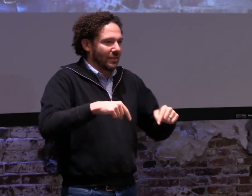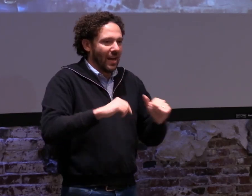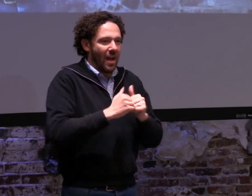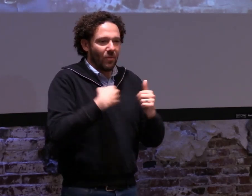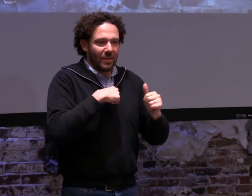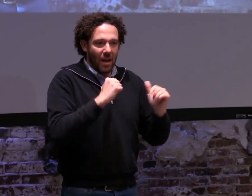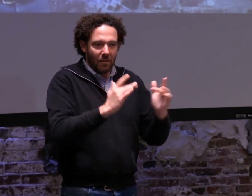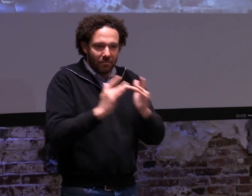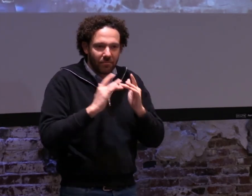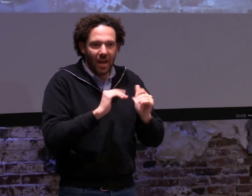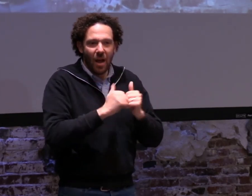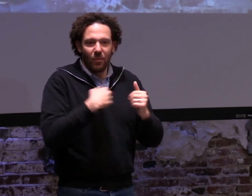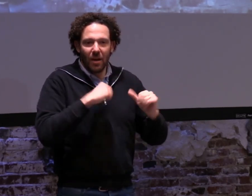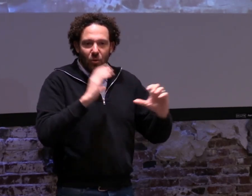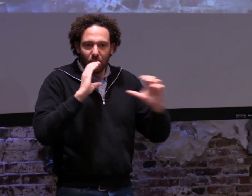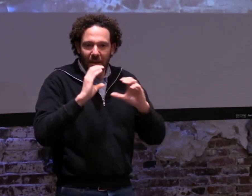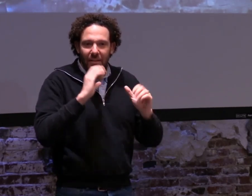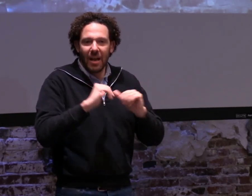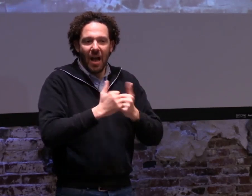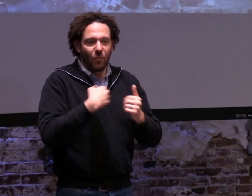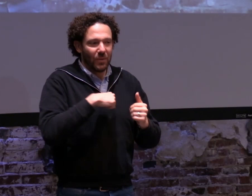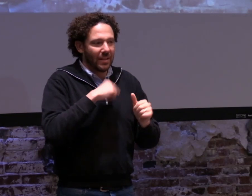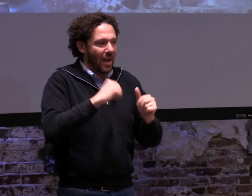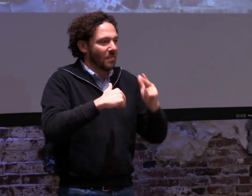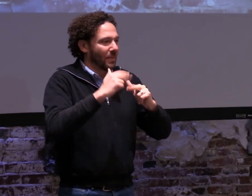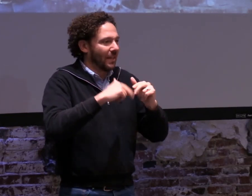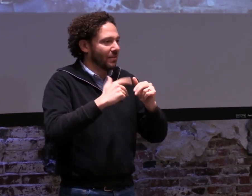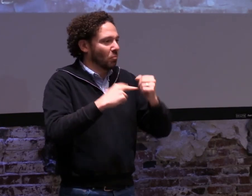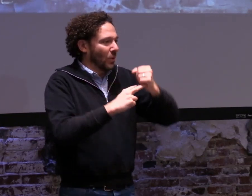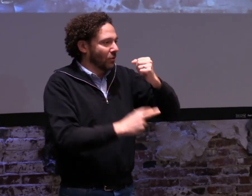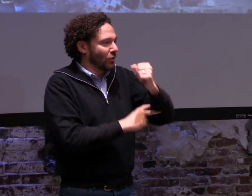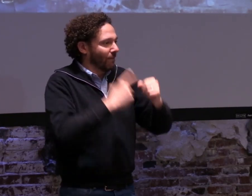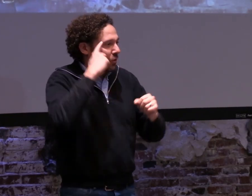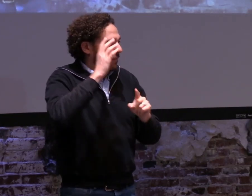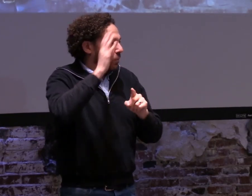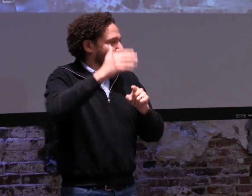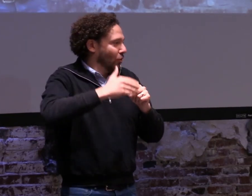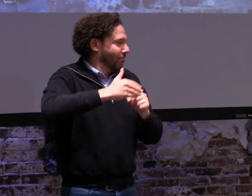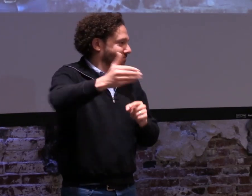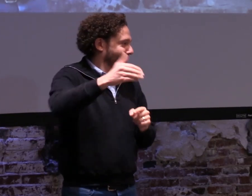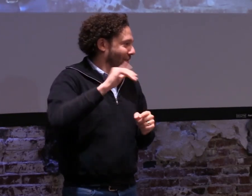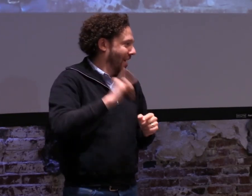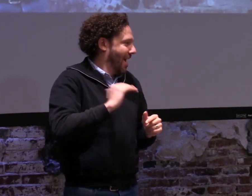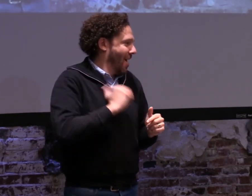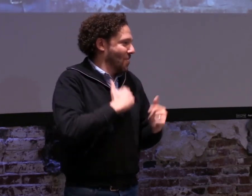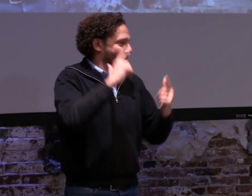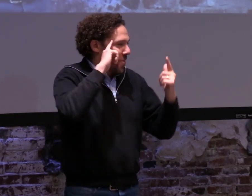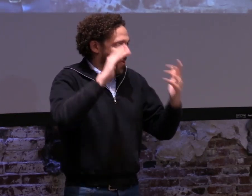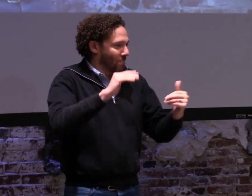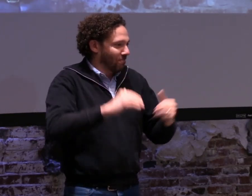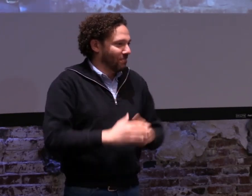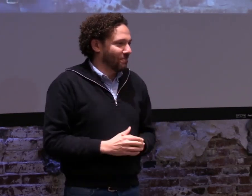place and how we can start networking with each other and building a bridge for the future.